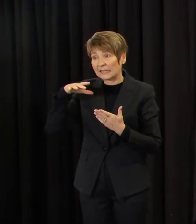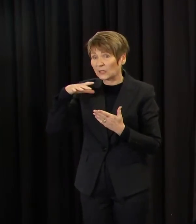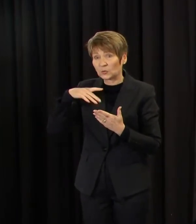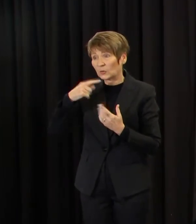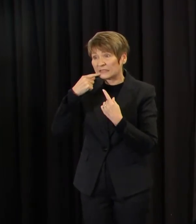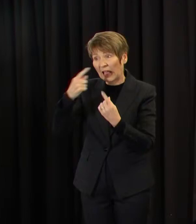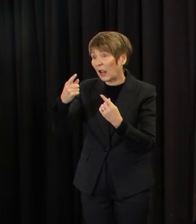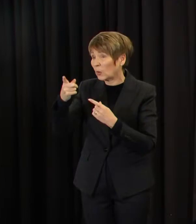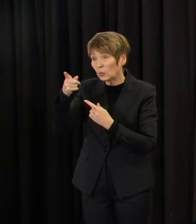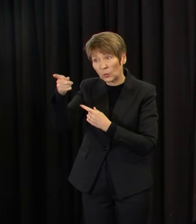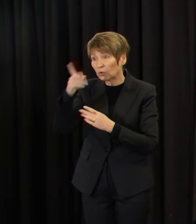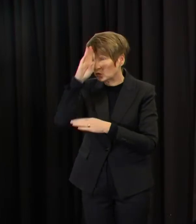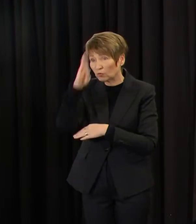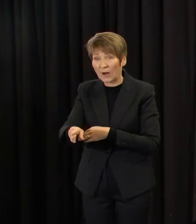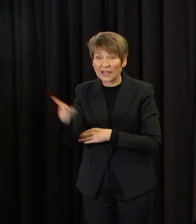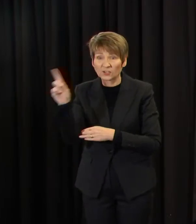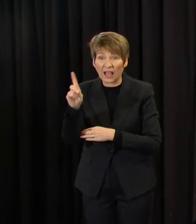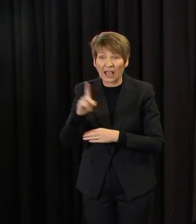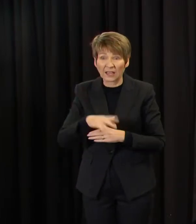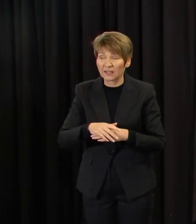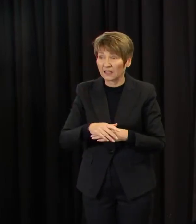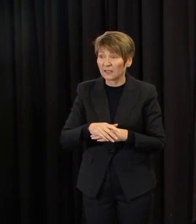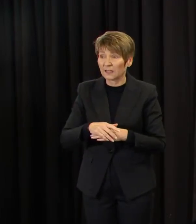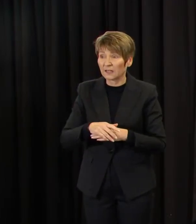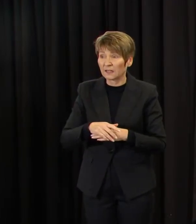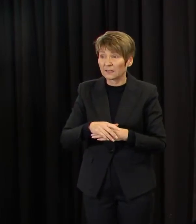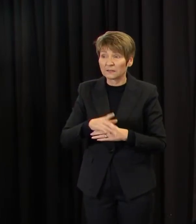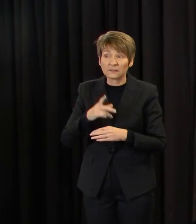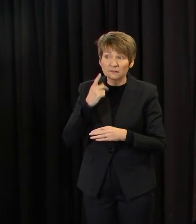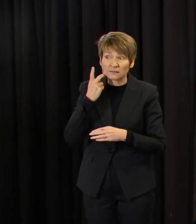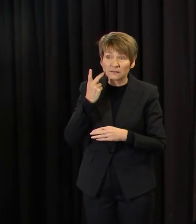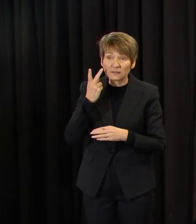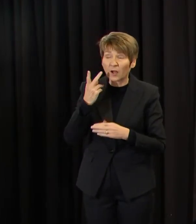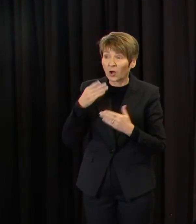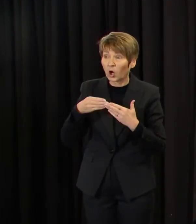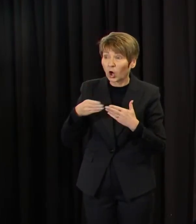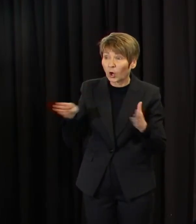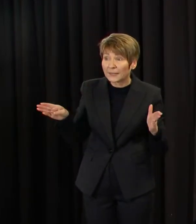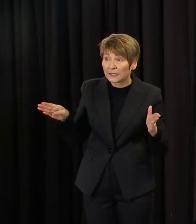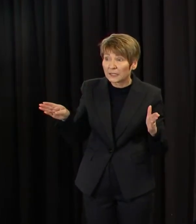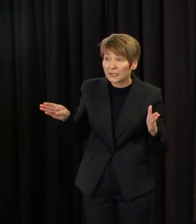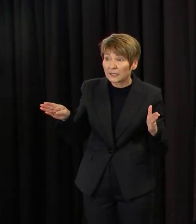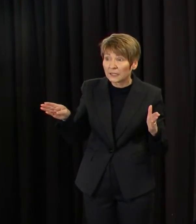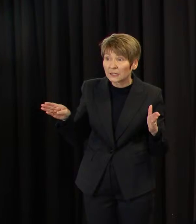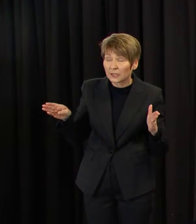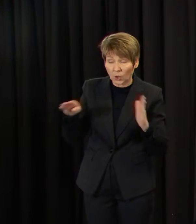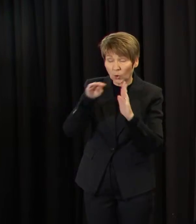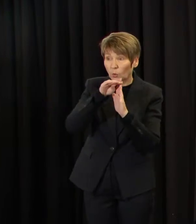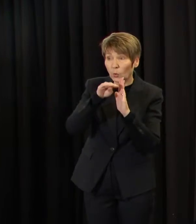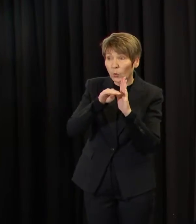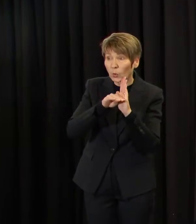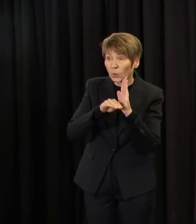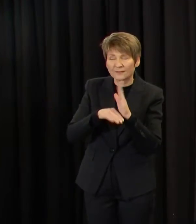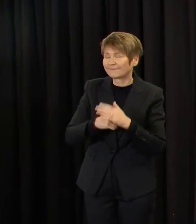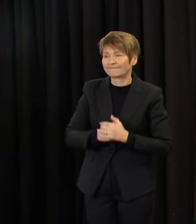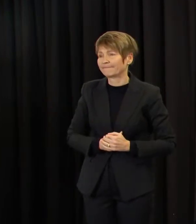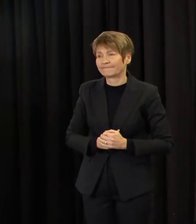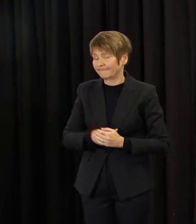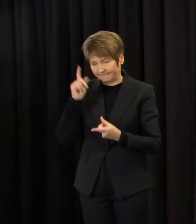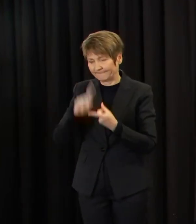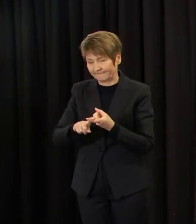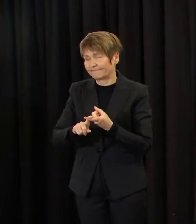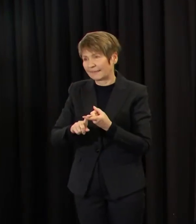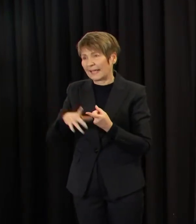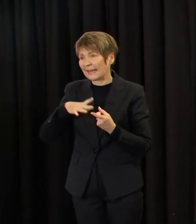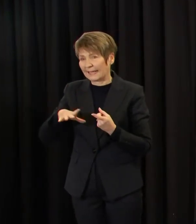as upfront as possible and we make it clear to the community that we will not be able to open up and take all these rules off in just a few days' time. We